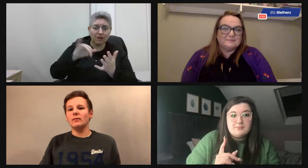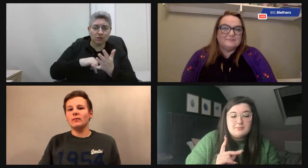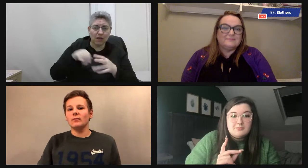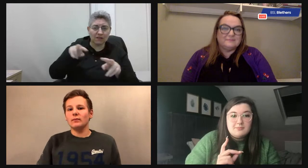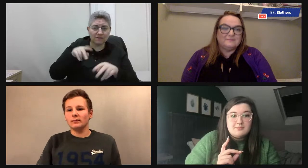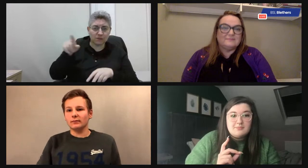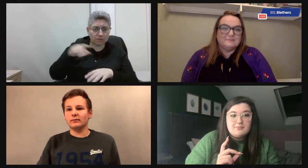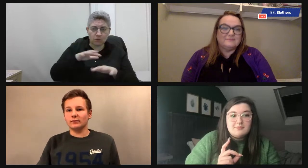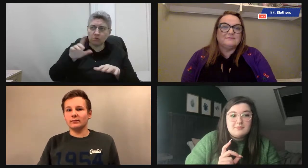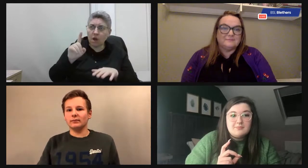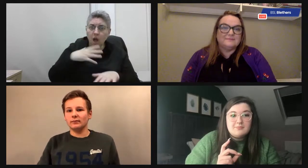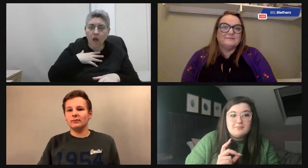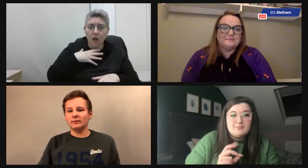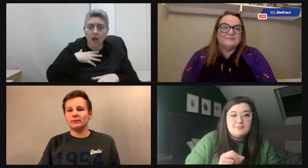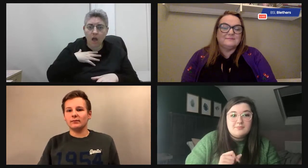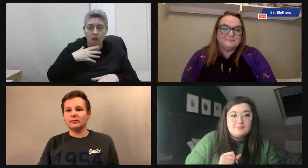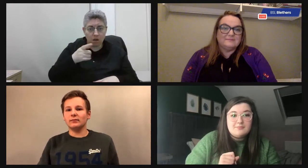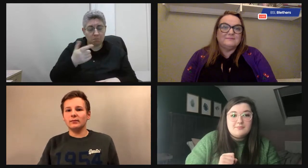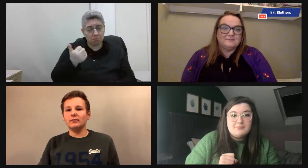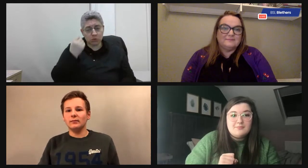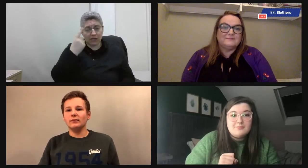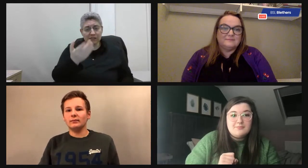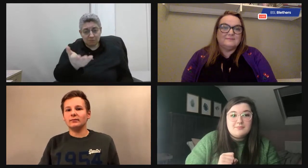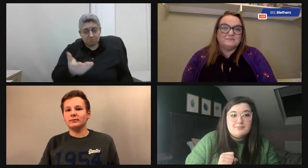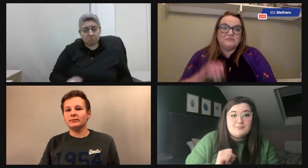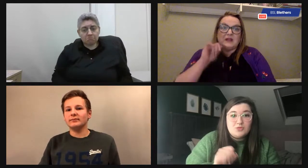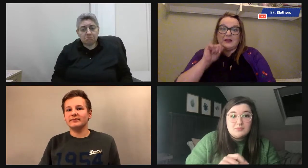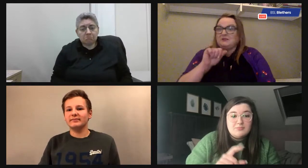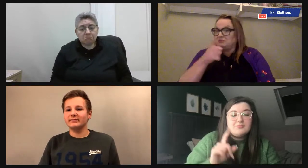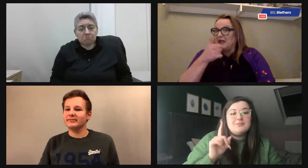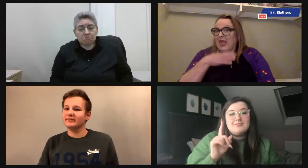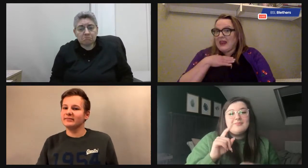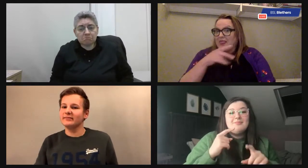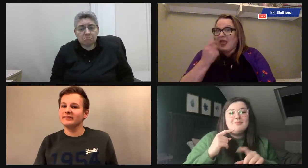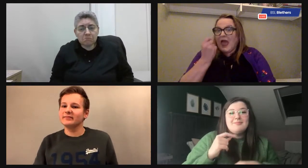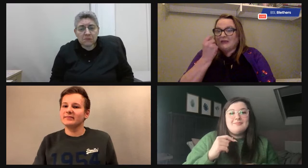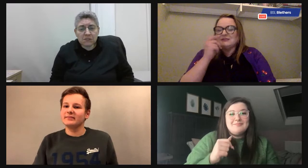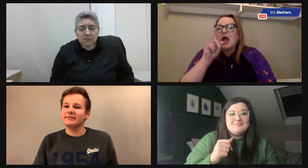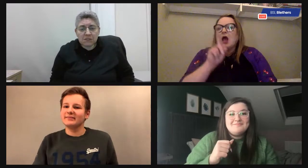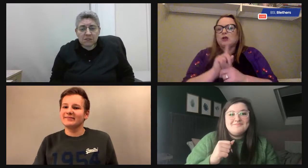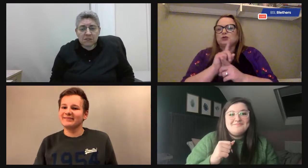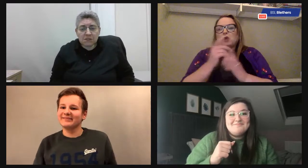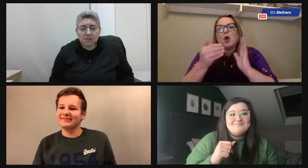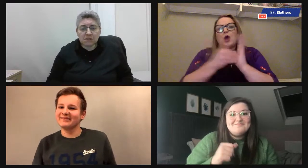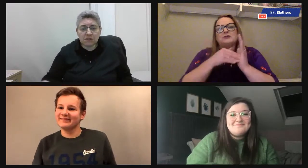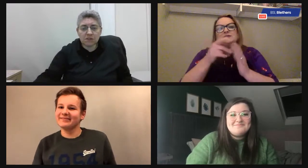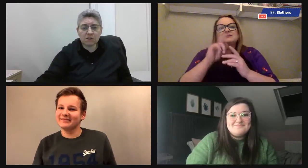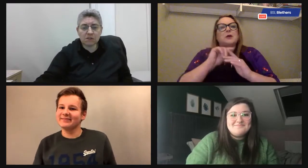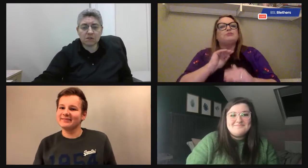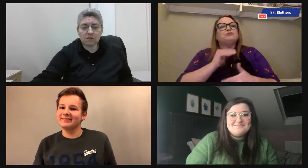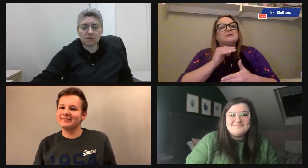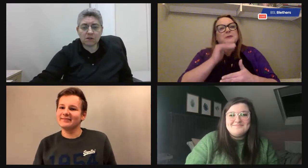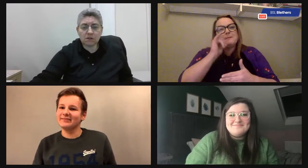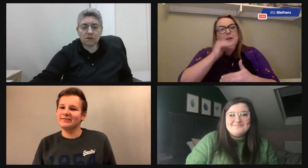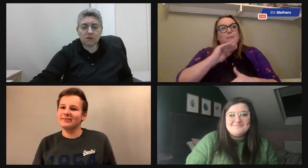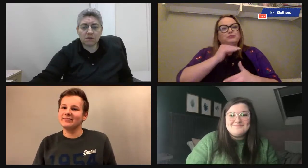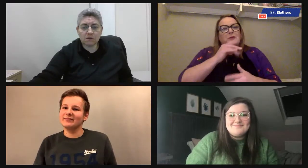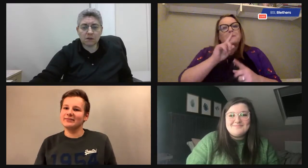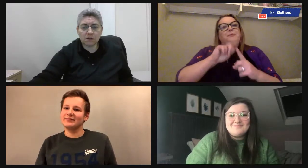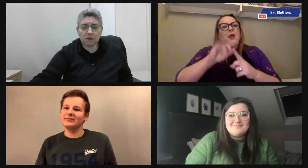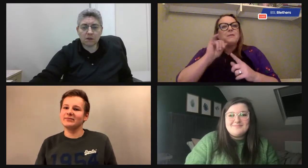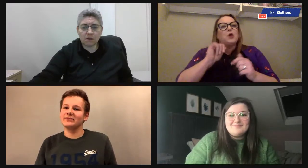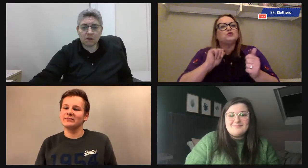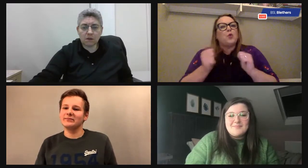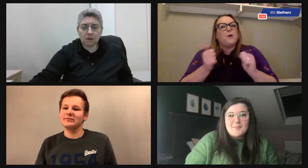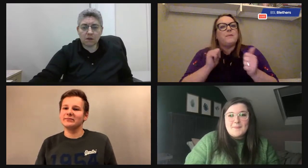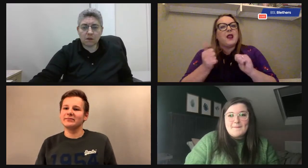could arrange, events that are showings of NHS videos that lead to discussion.